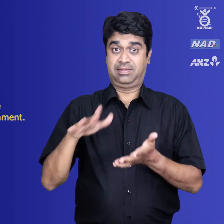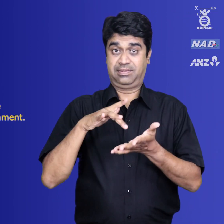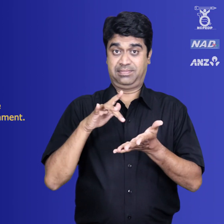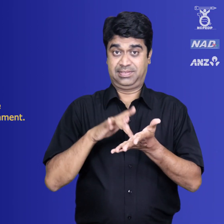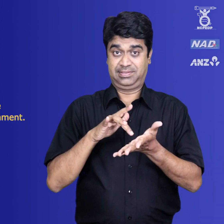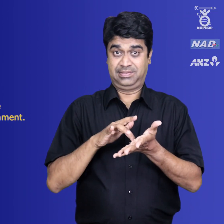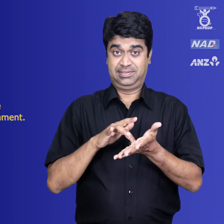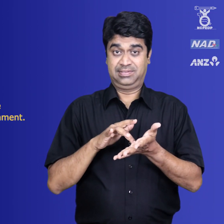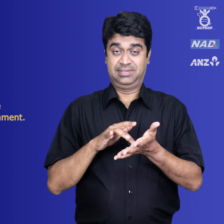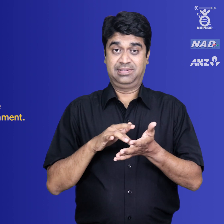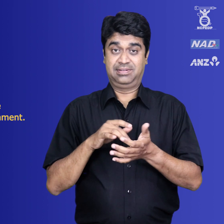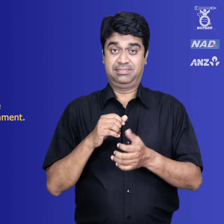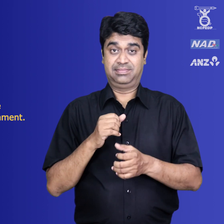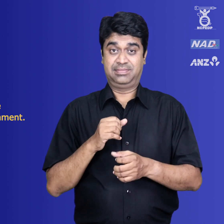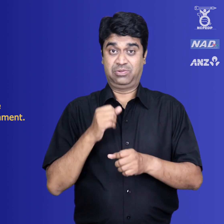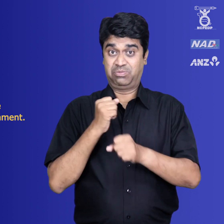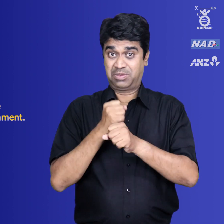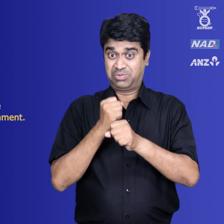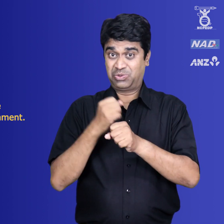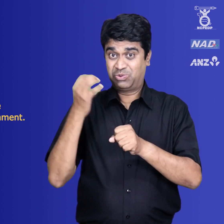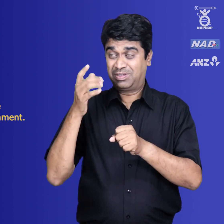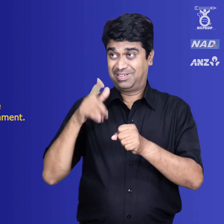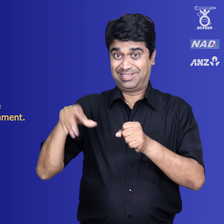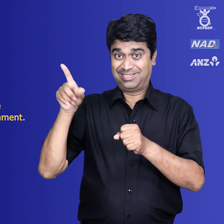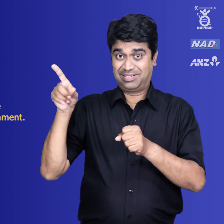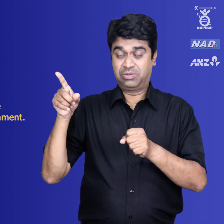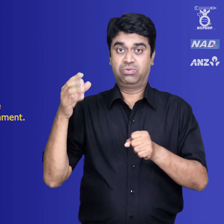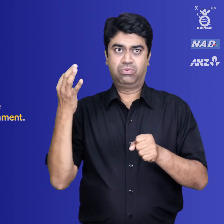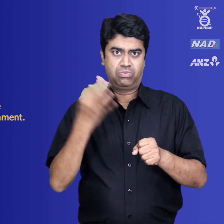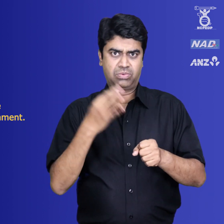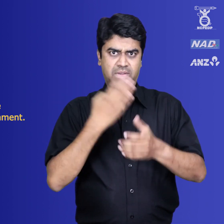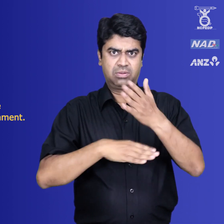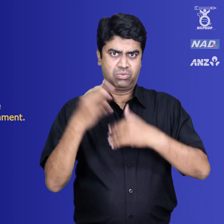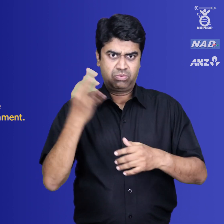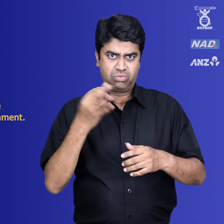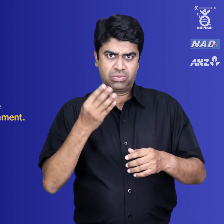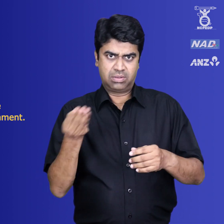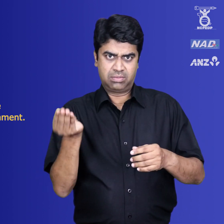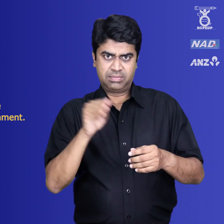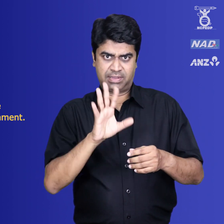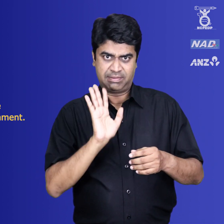Any other category as may be notified by the central government.